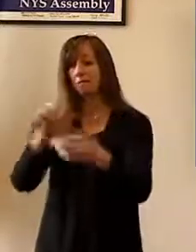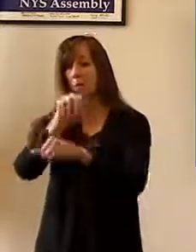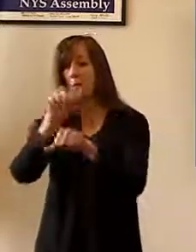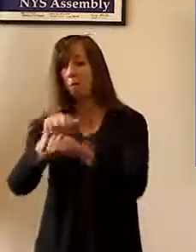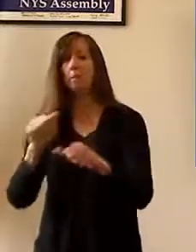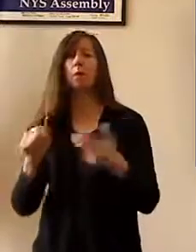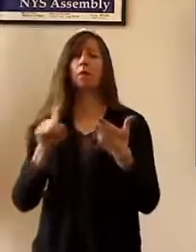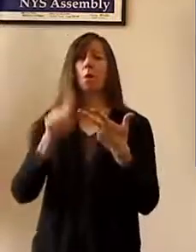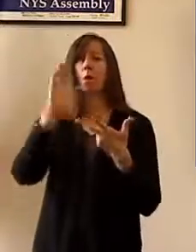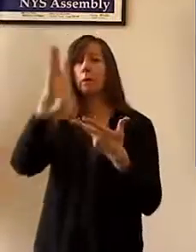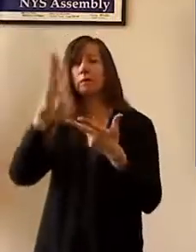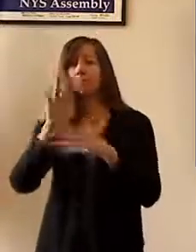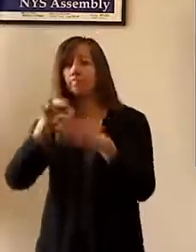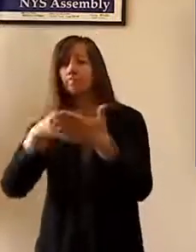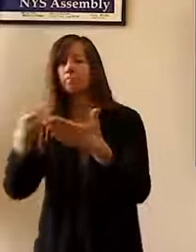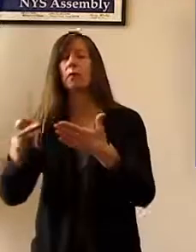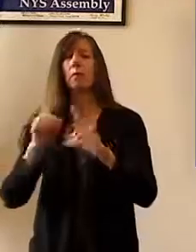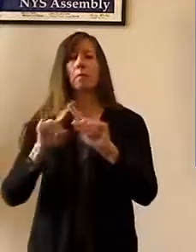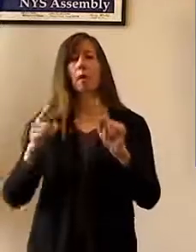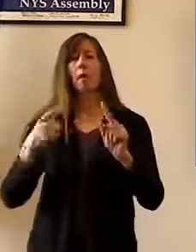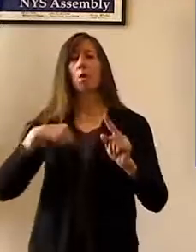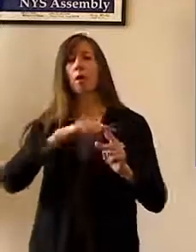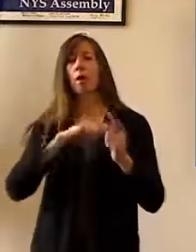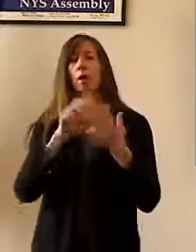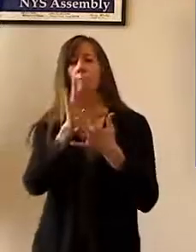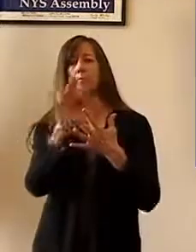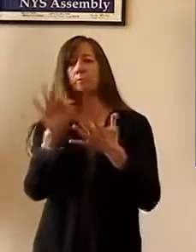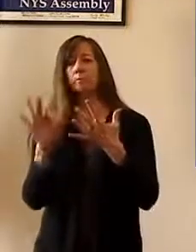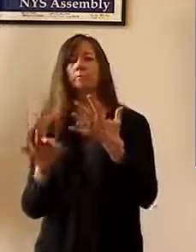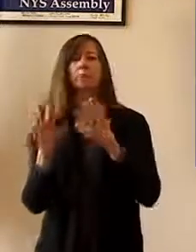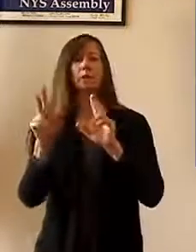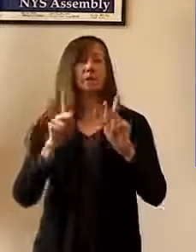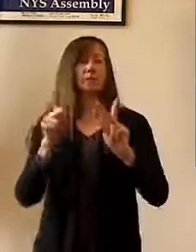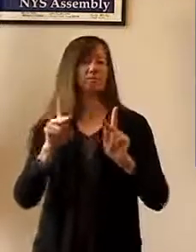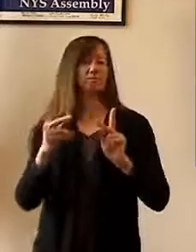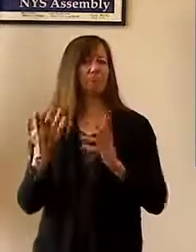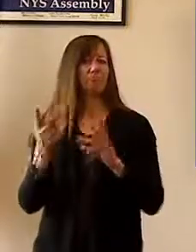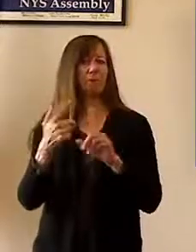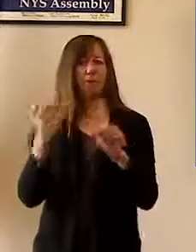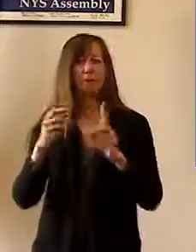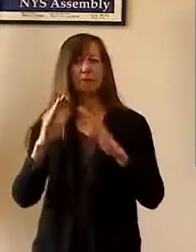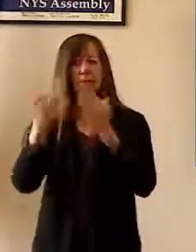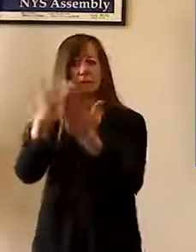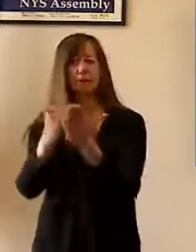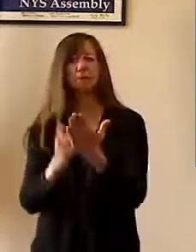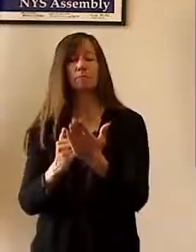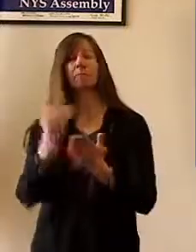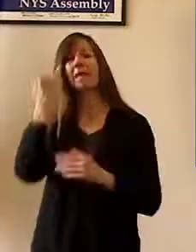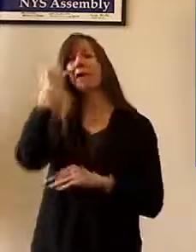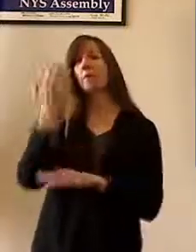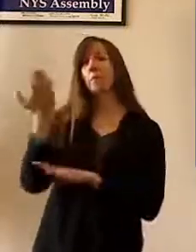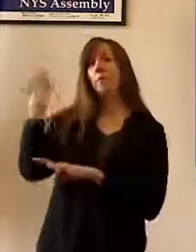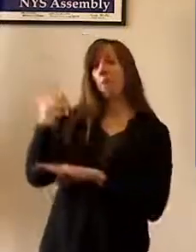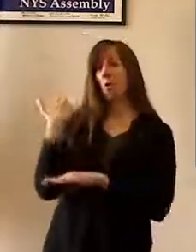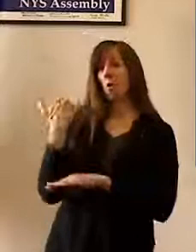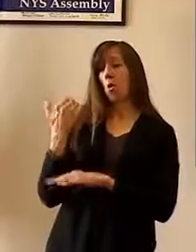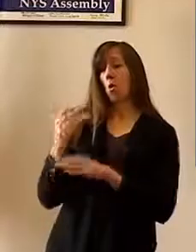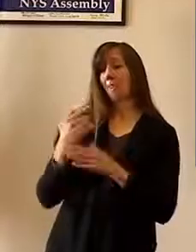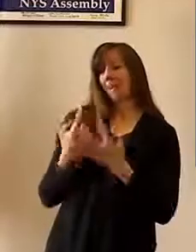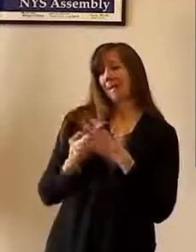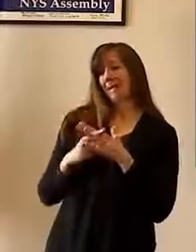that list pretty aggressively. Now, I will say, if you signed up on that list early in the year, if you signed up in January timeframe, we did send you an email